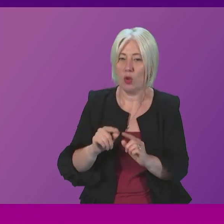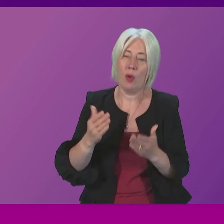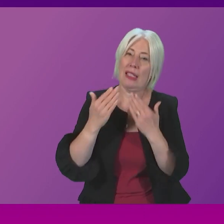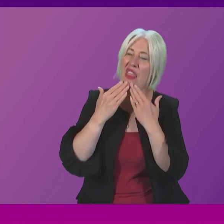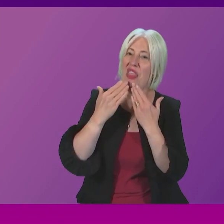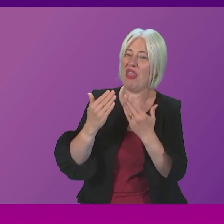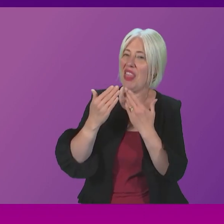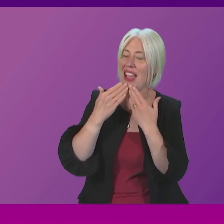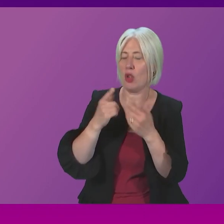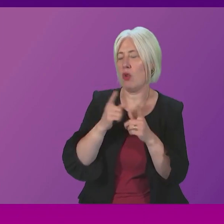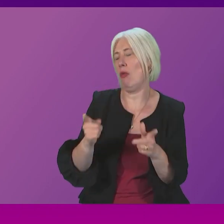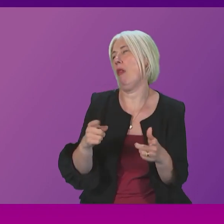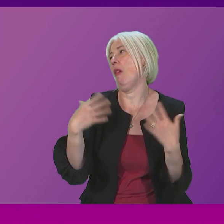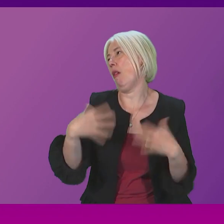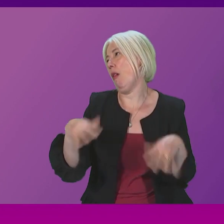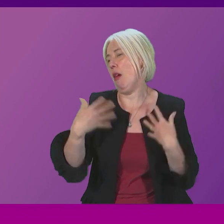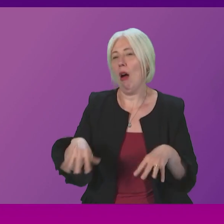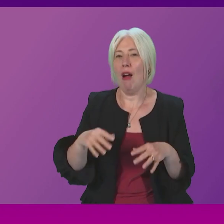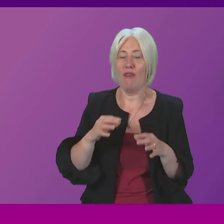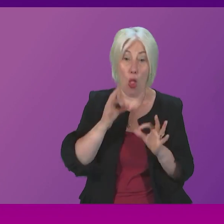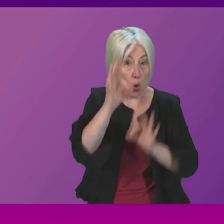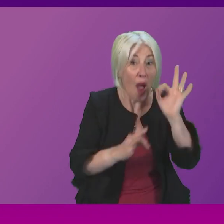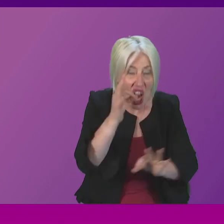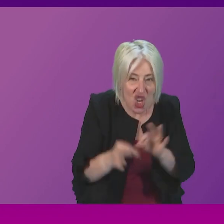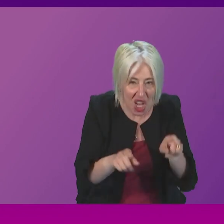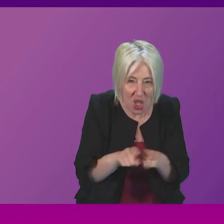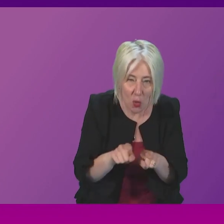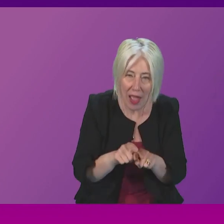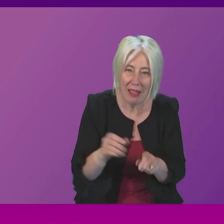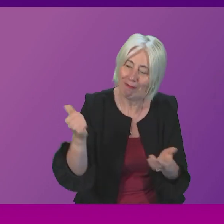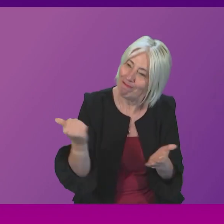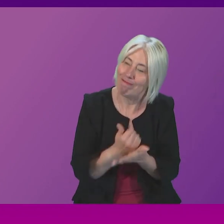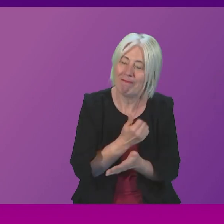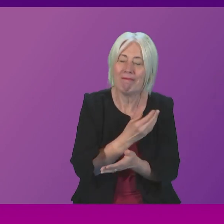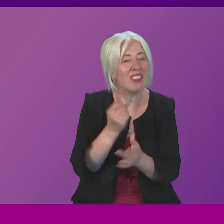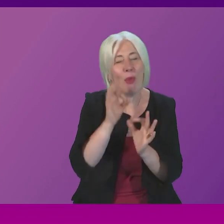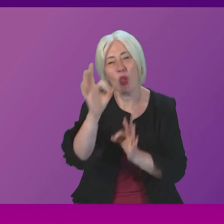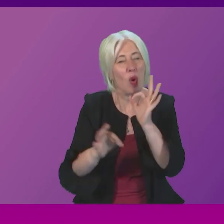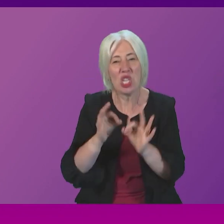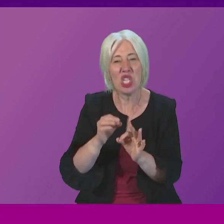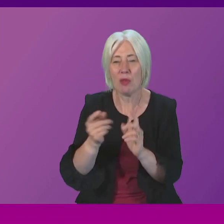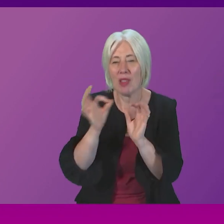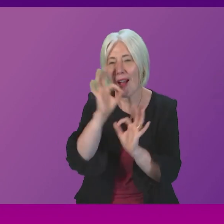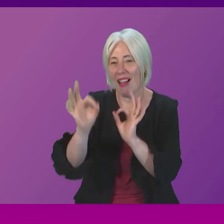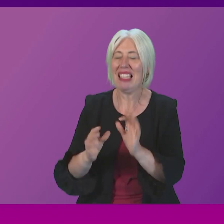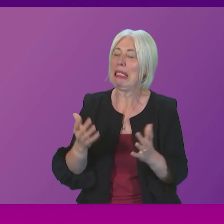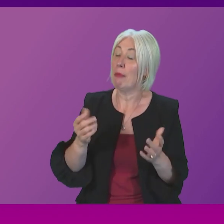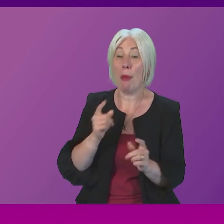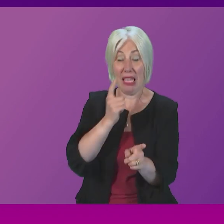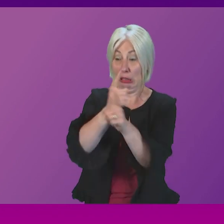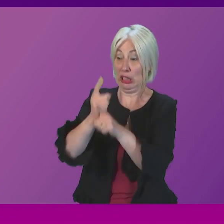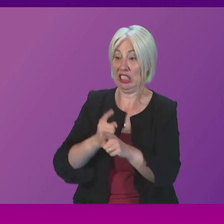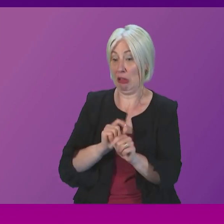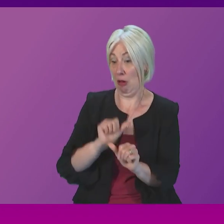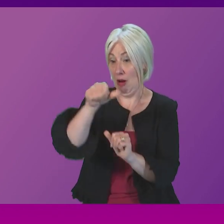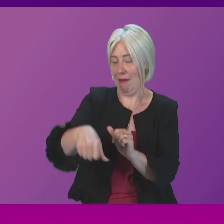well, thank you for the absolutely incredible questions. For those that haven't been reached, there may be an opportunity to have a chat